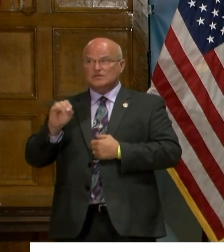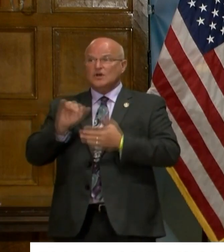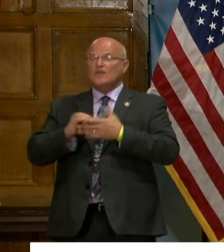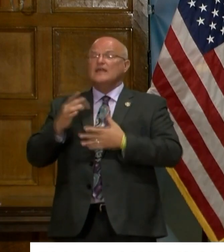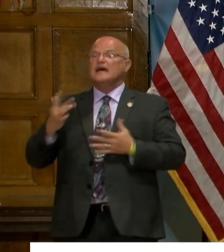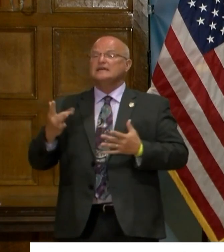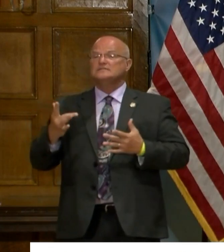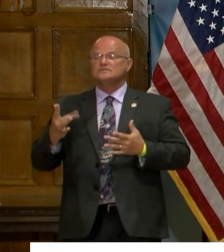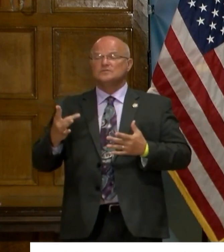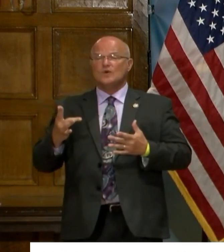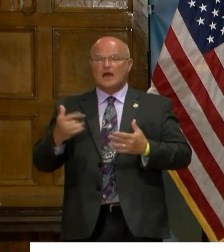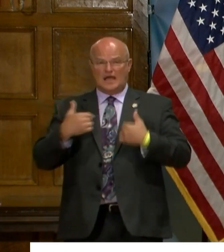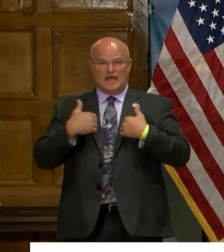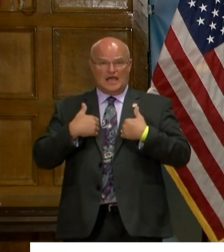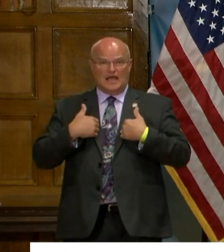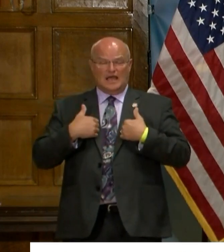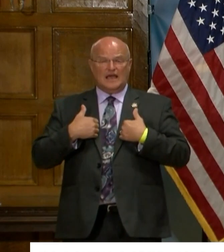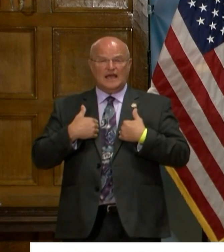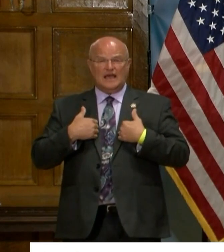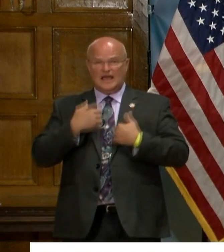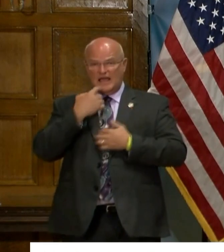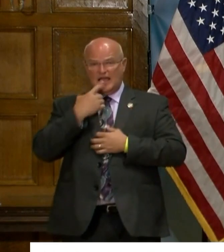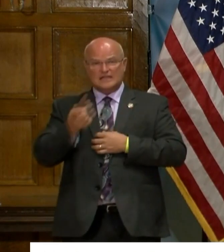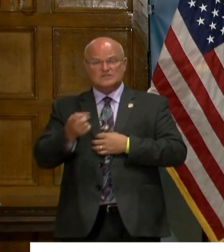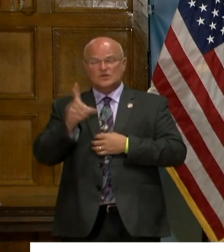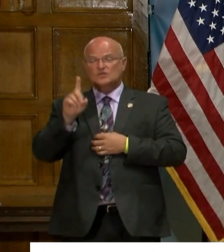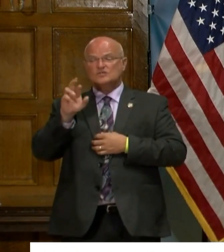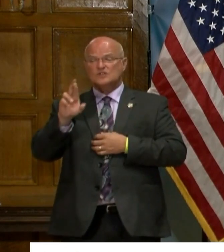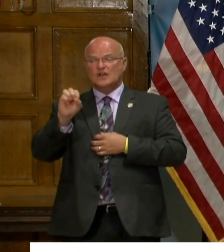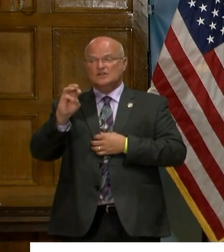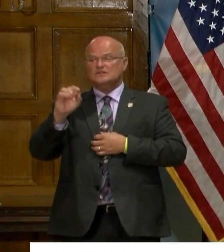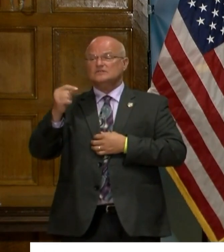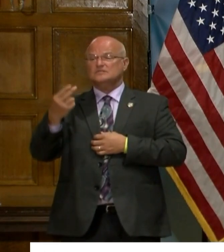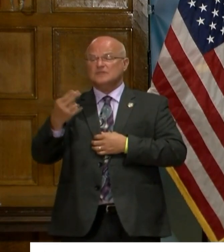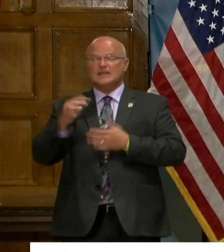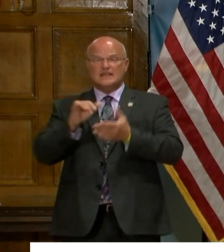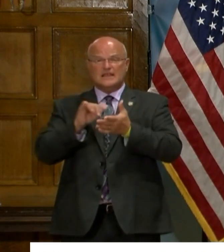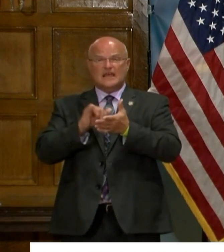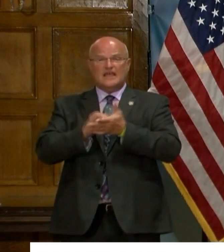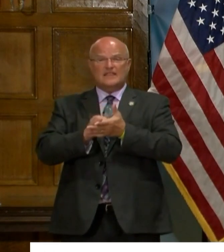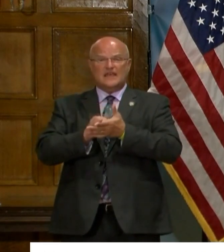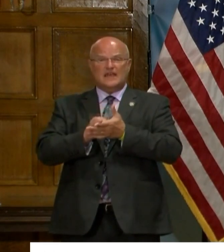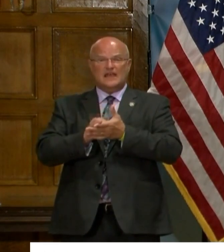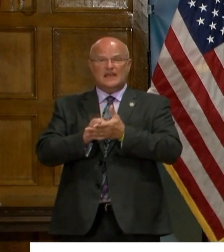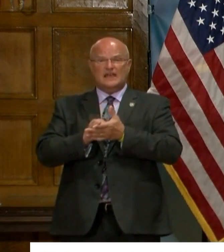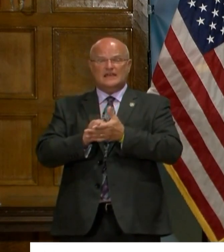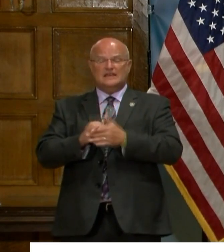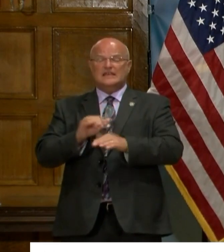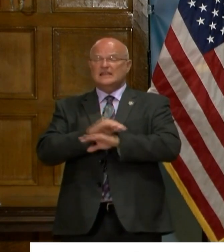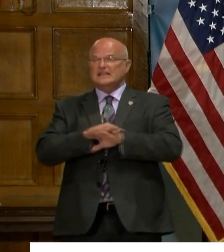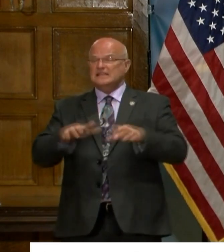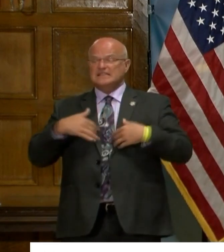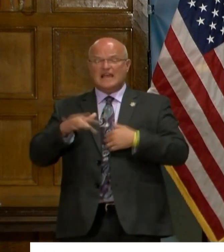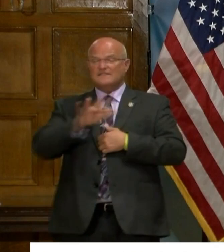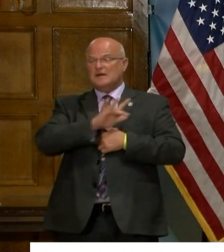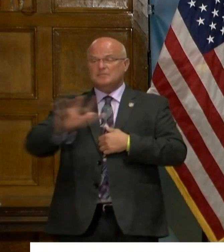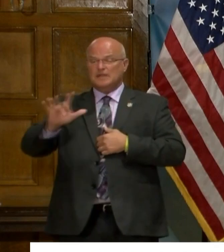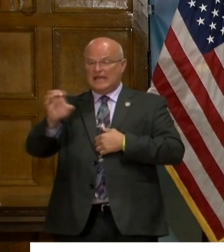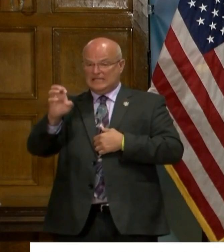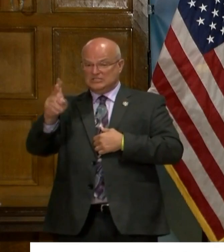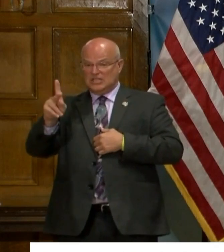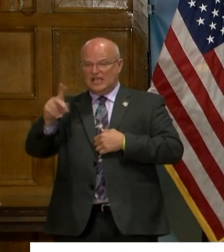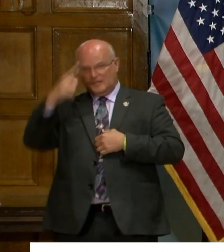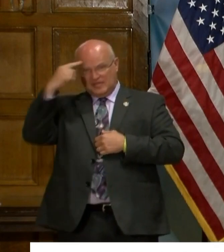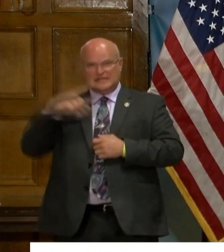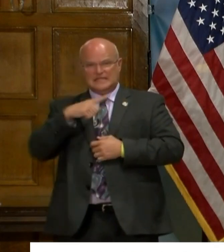that's why I've told Dr. Smith that he doesn't have a blank check because the legislature has